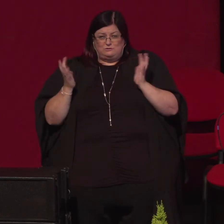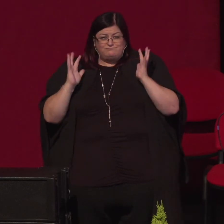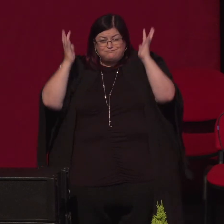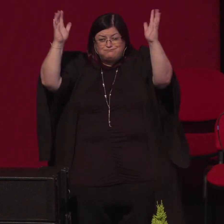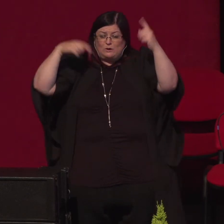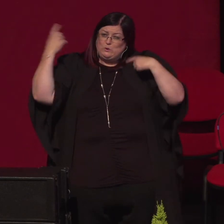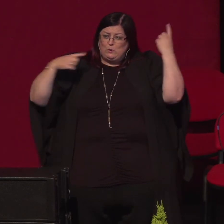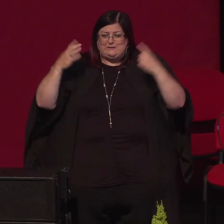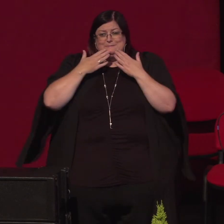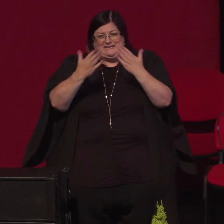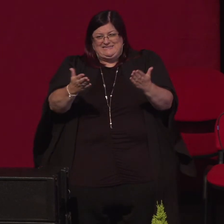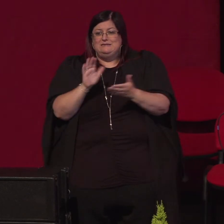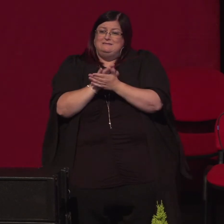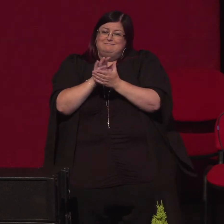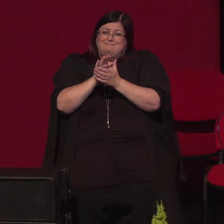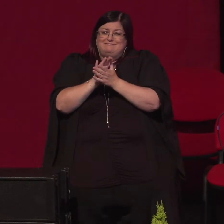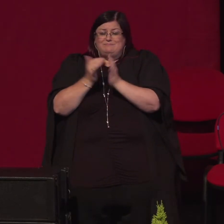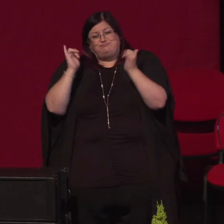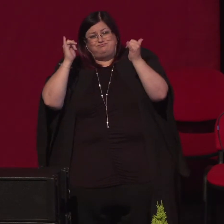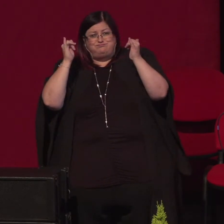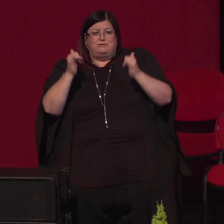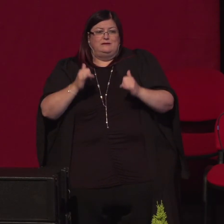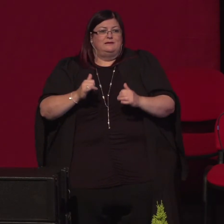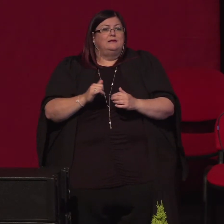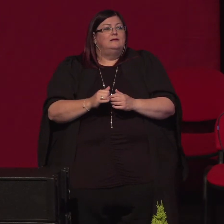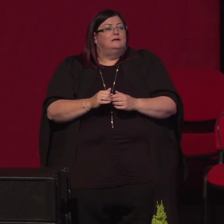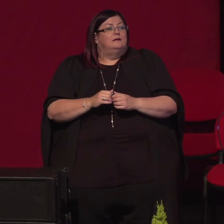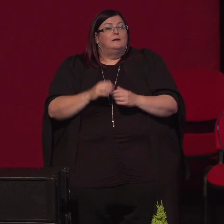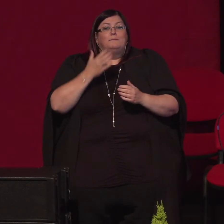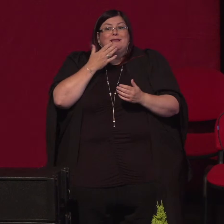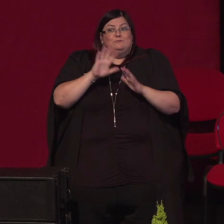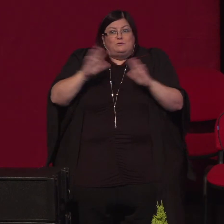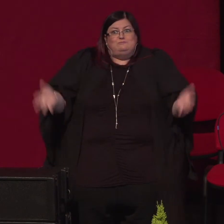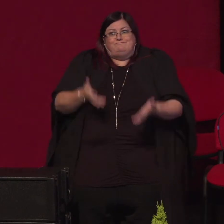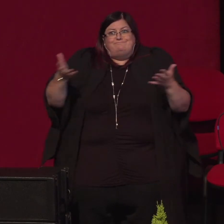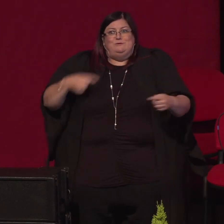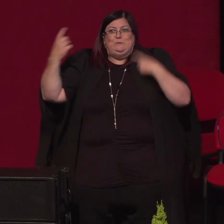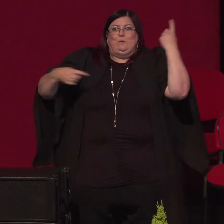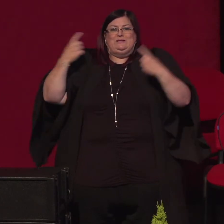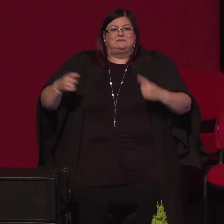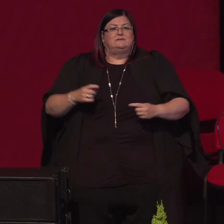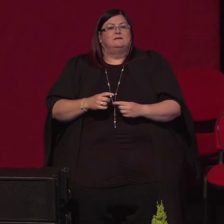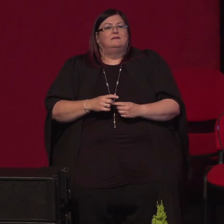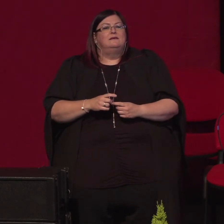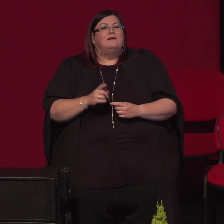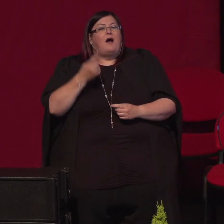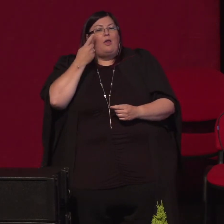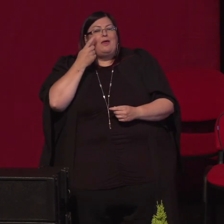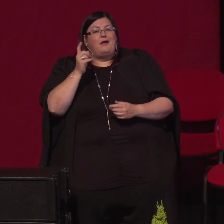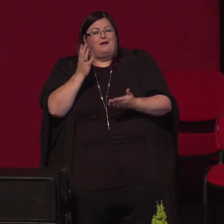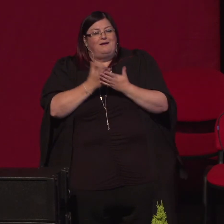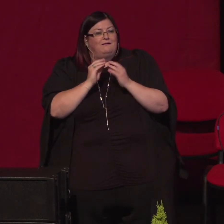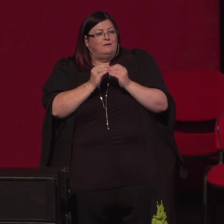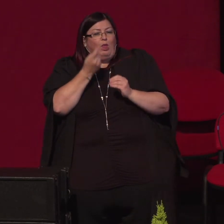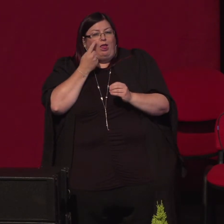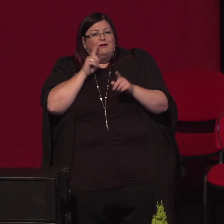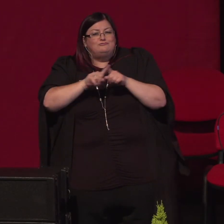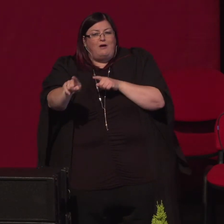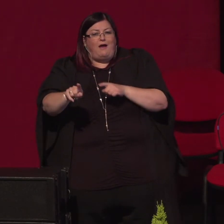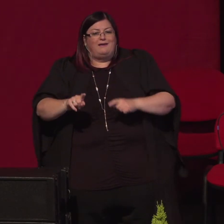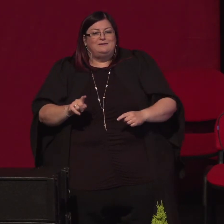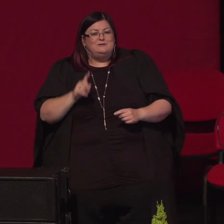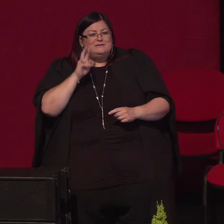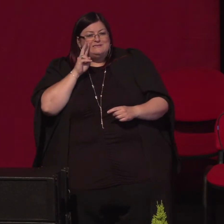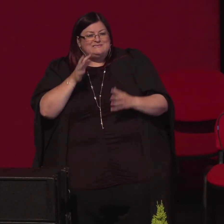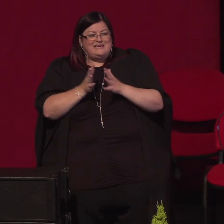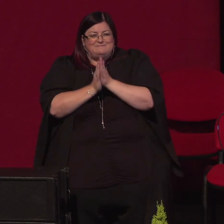like. Cheering and applause is permitted. In fact, we encourage it. So much so, we're going to have a little practice, just to see